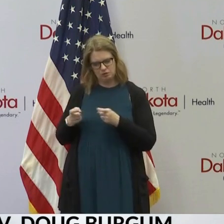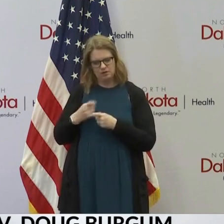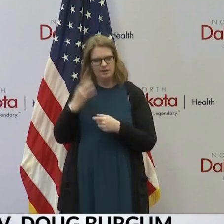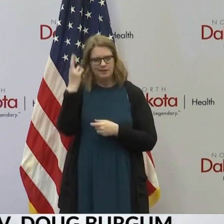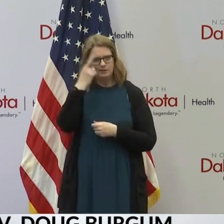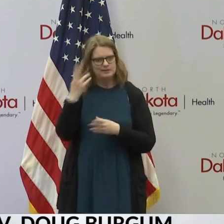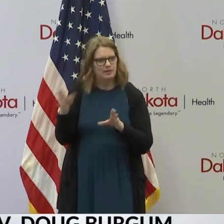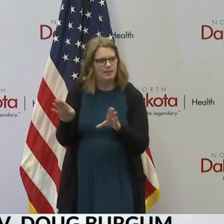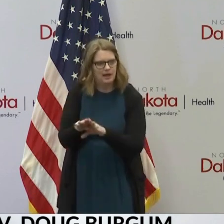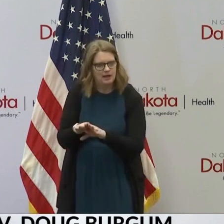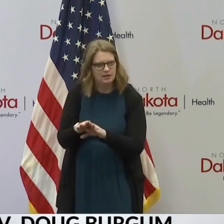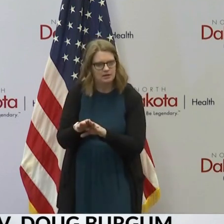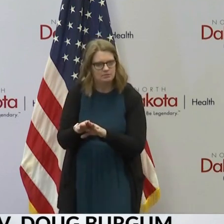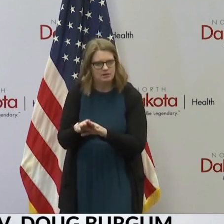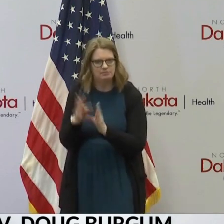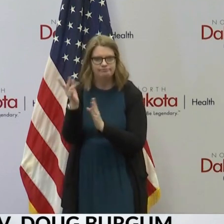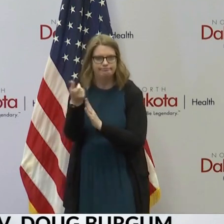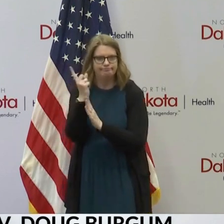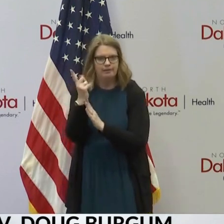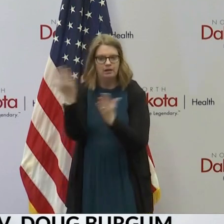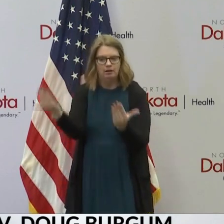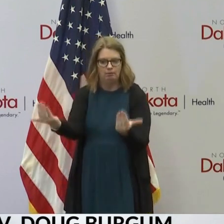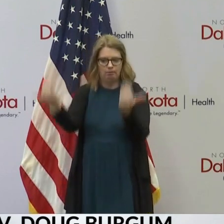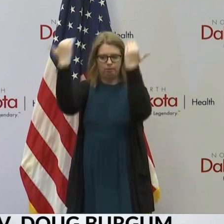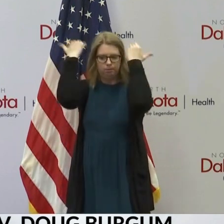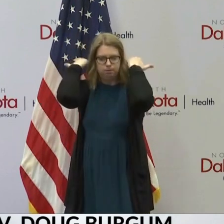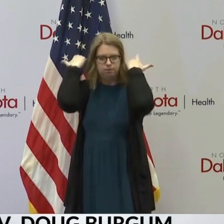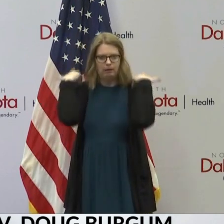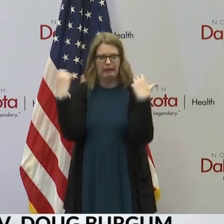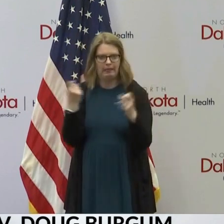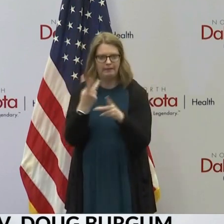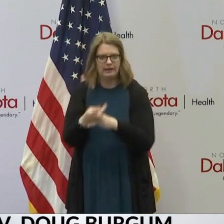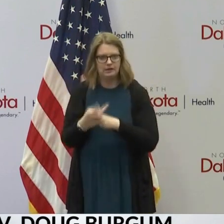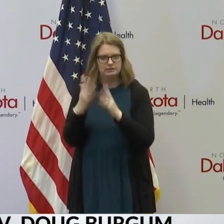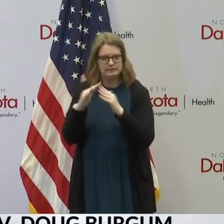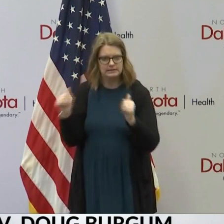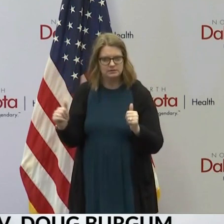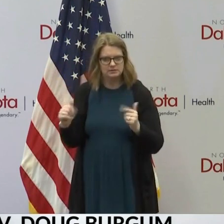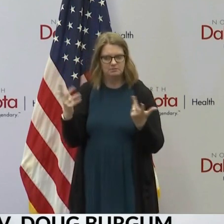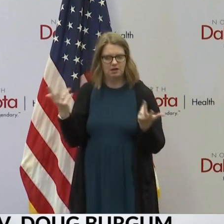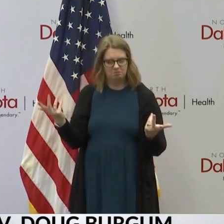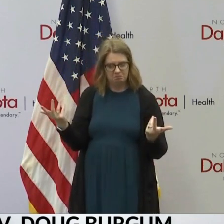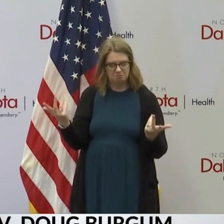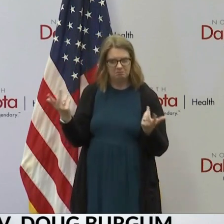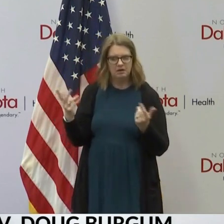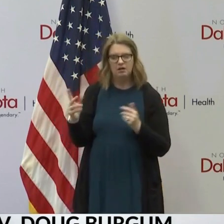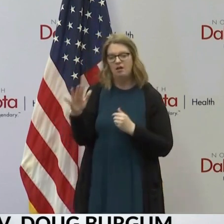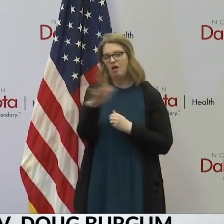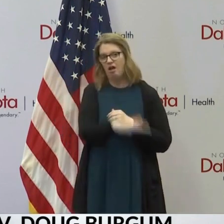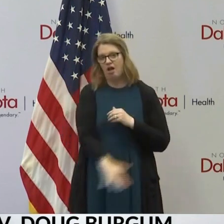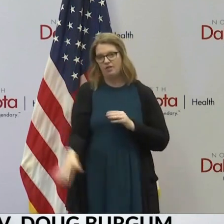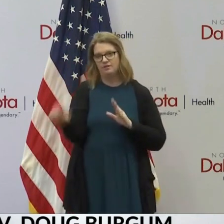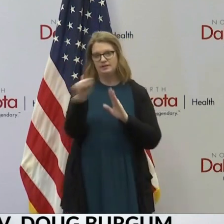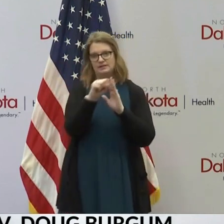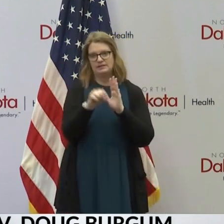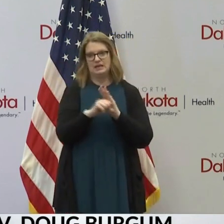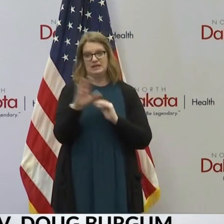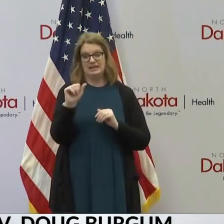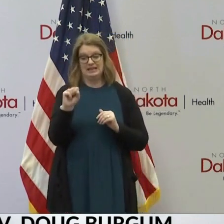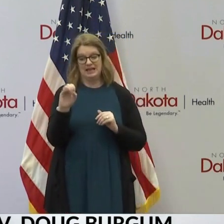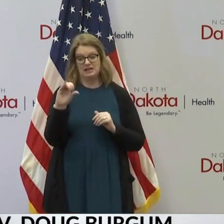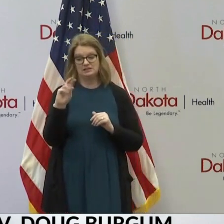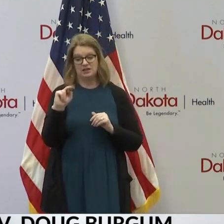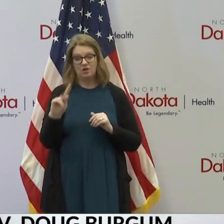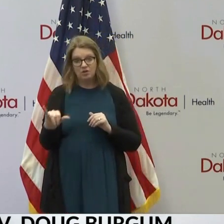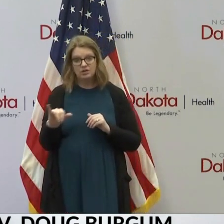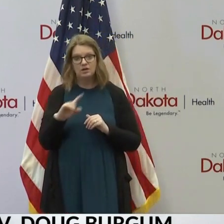down is if you said, hey, we're going to overwhelm our healthcare system. But again, statewide and even in Cass County, we're only